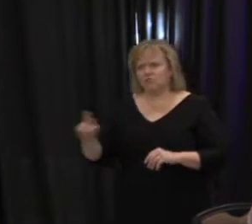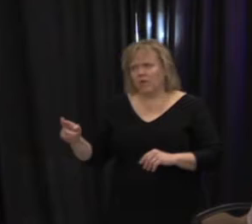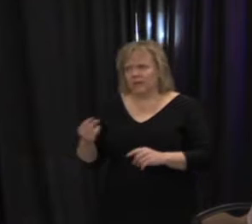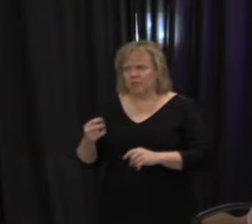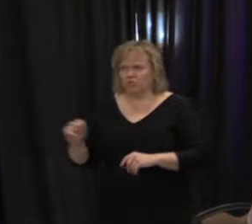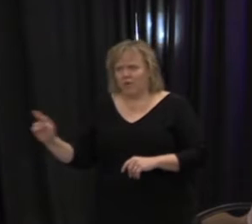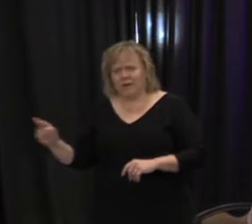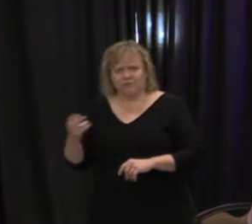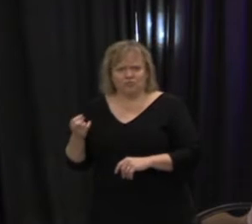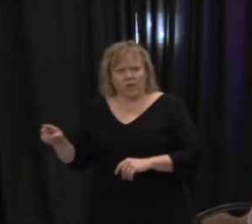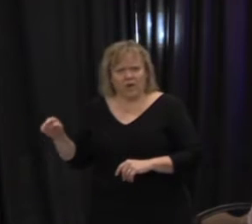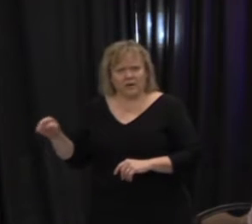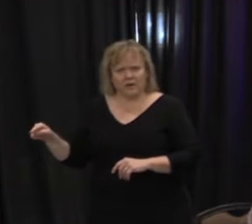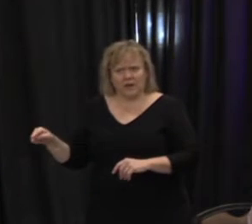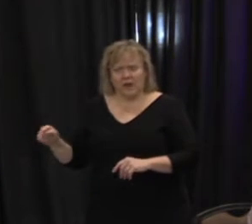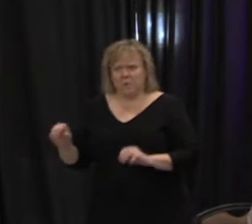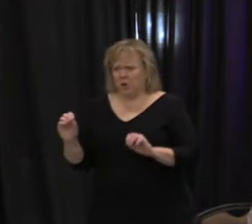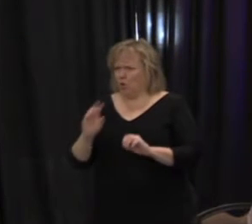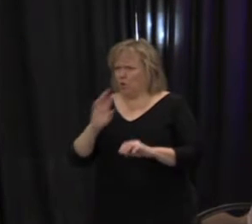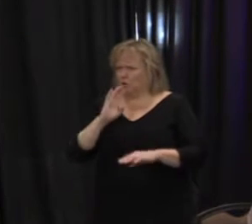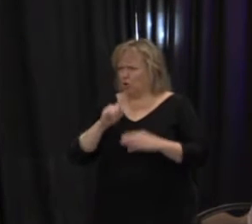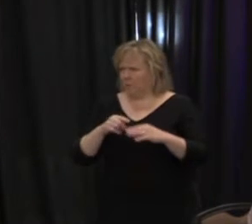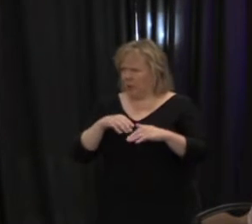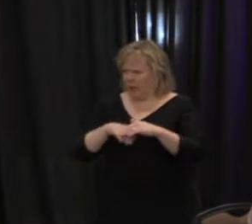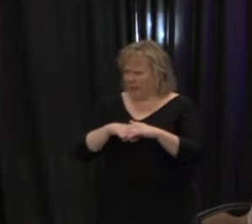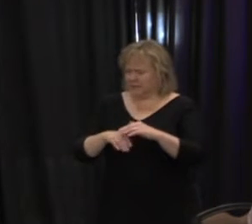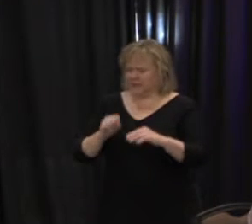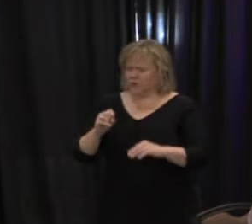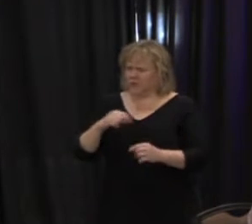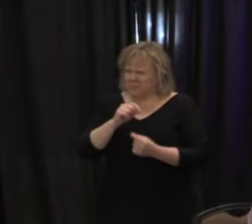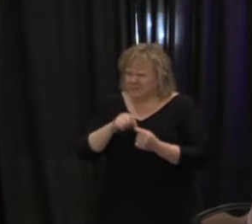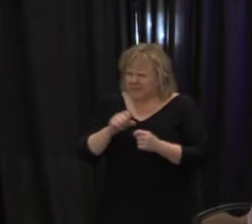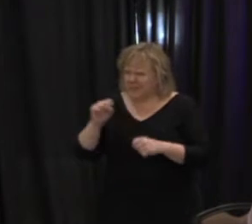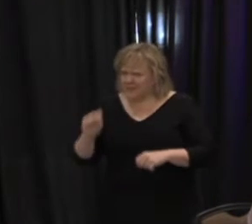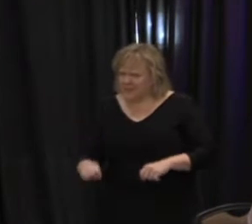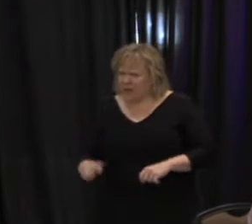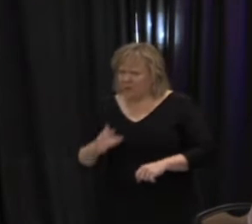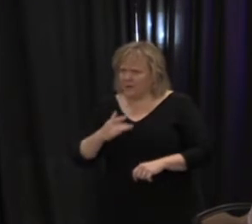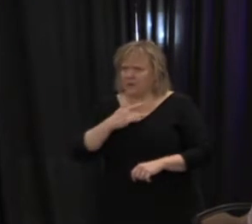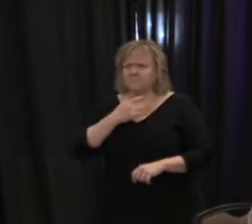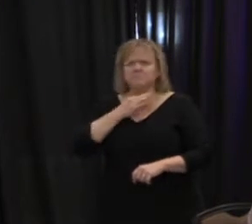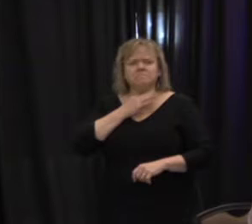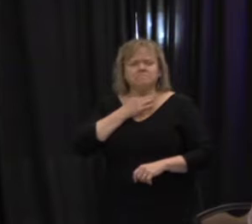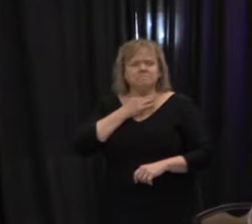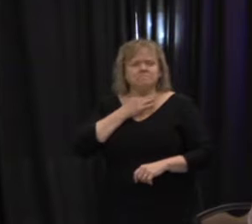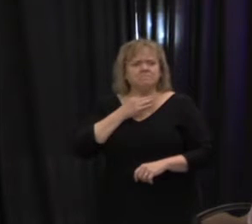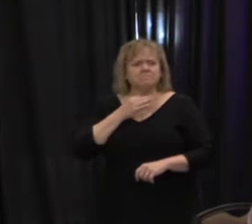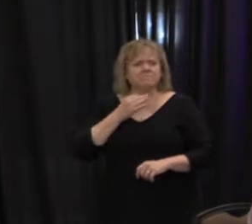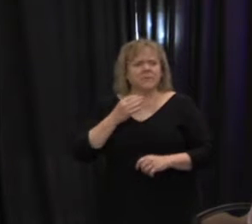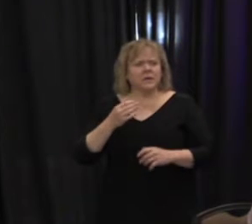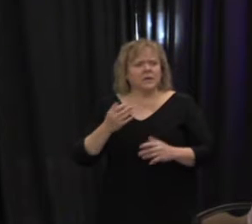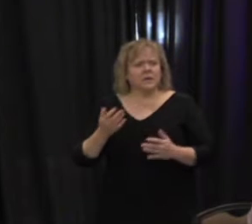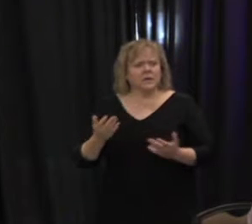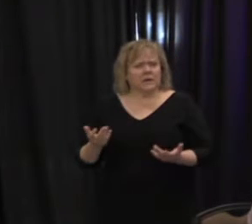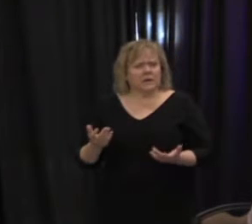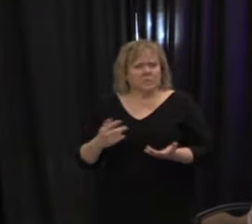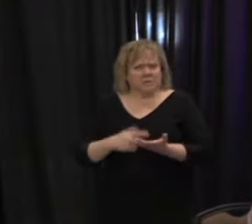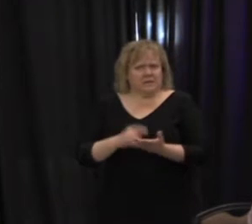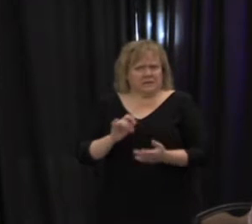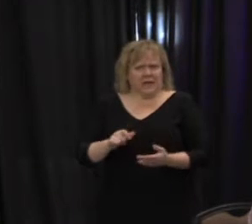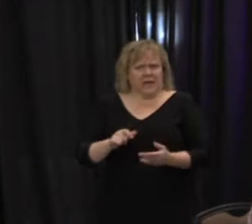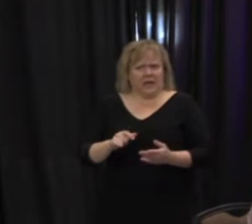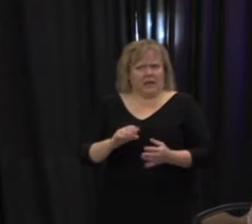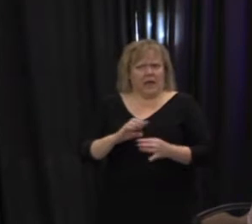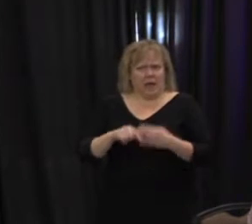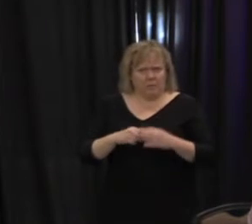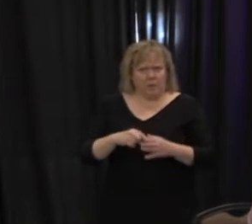access, especially in the South. Yeah. So I wondered if you could talk a little bit more about that, thinking about Roe v. Wade,